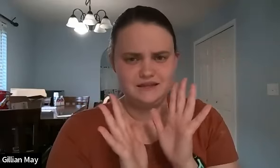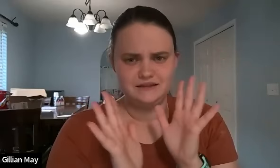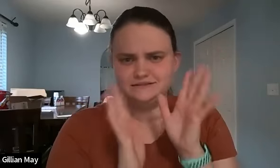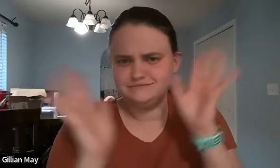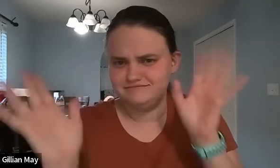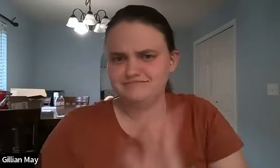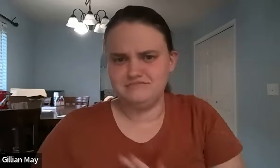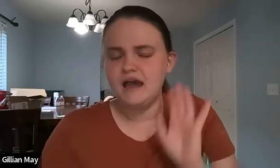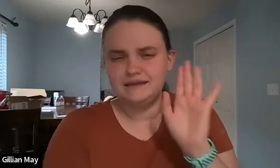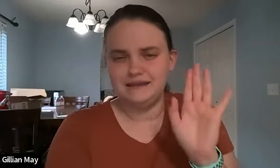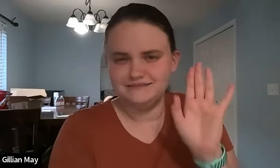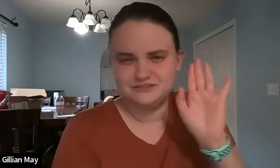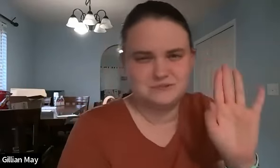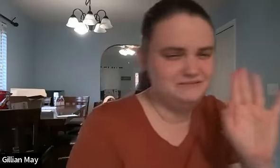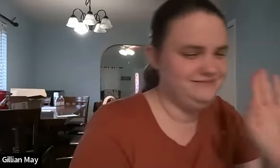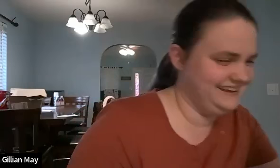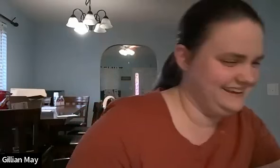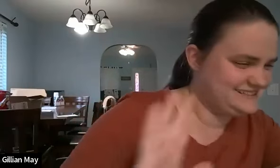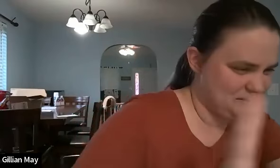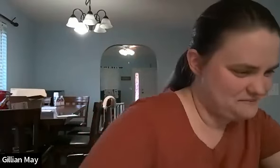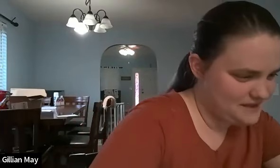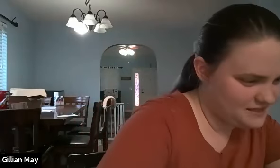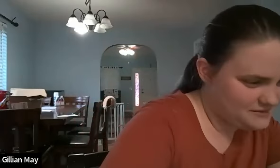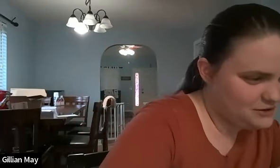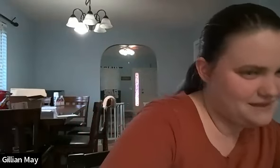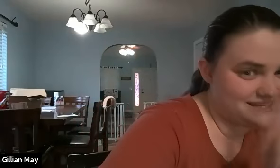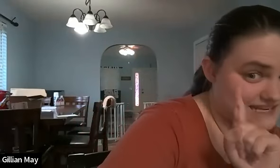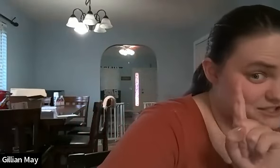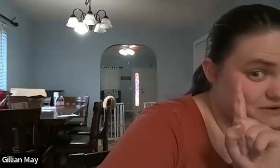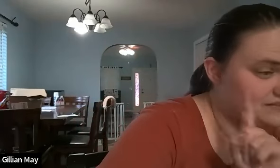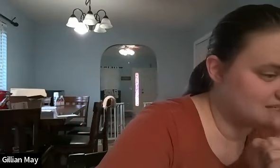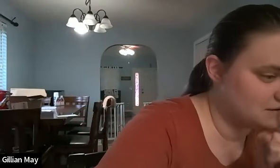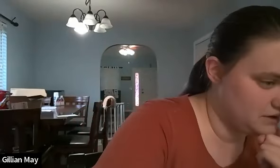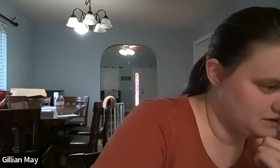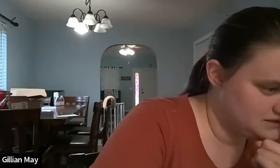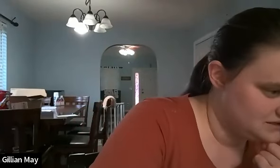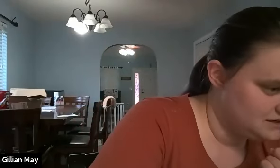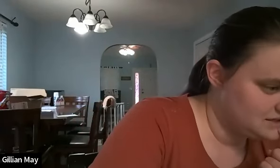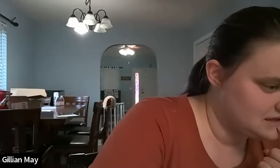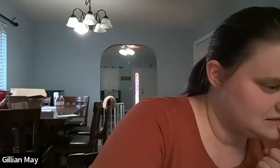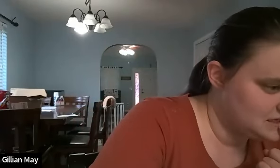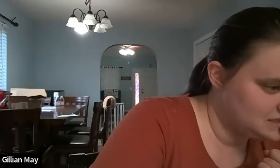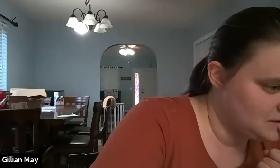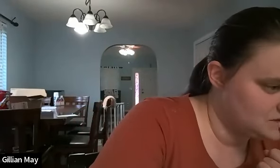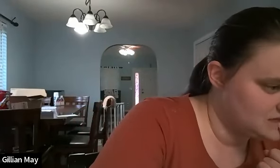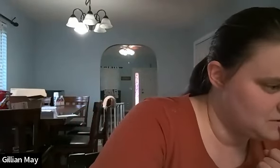Like, I get it, trust me. So let me go to my list. I do have a list of words because I think I did that one time where I